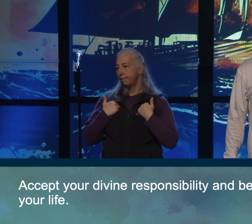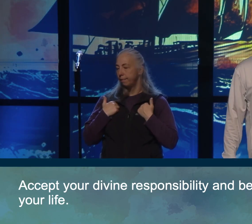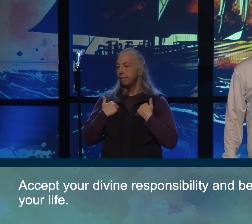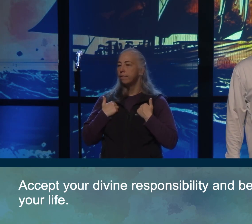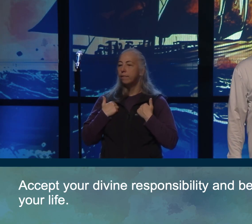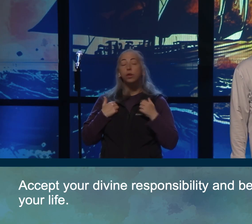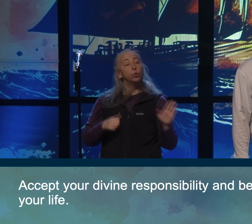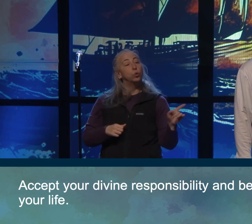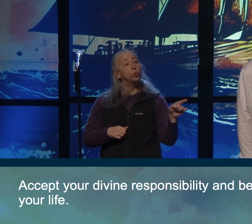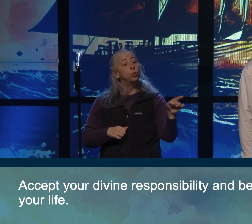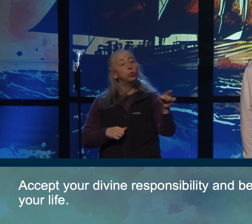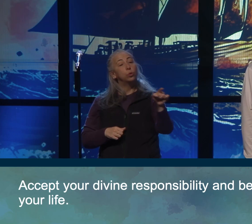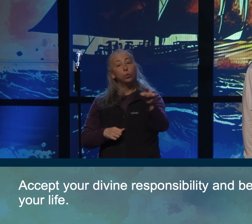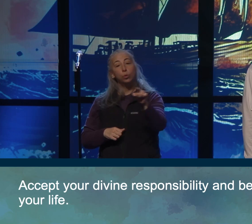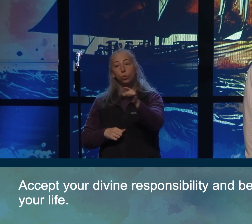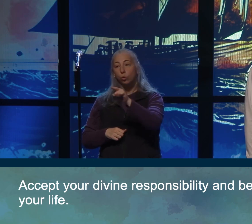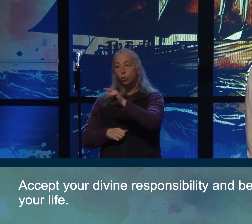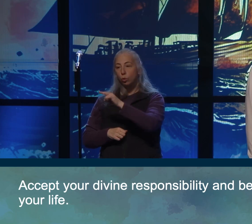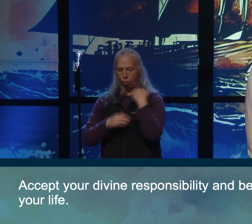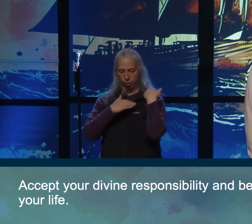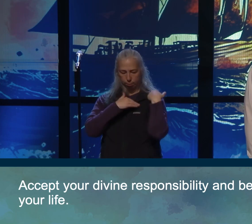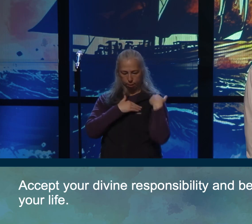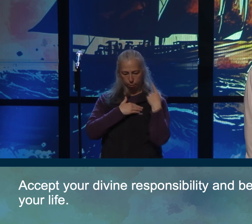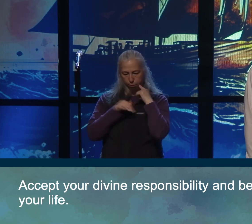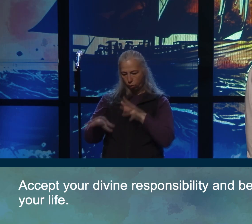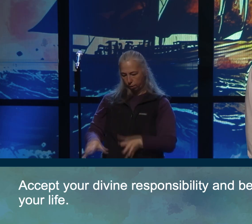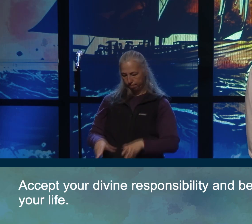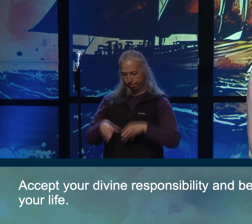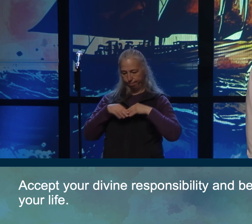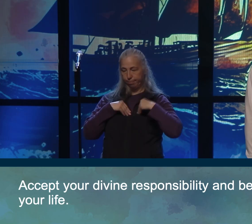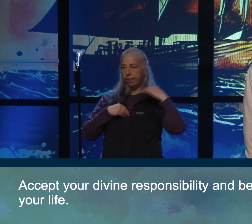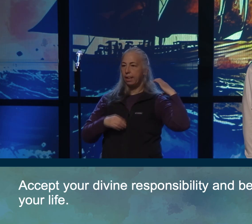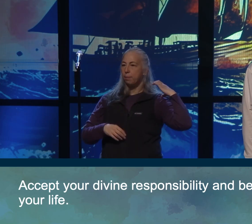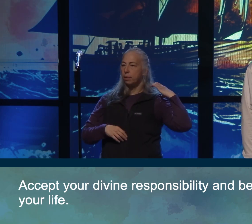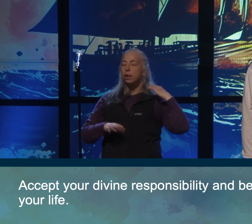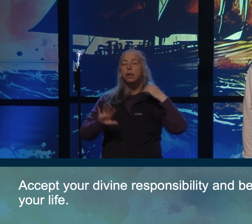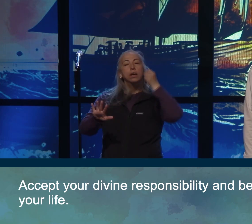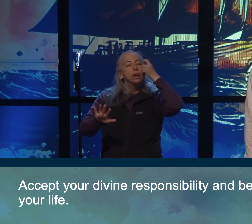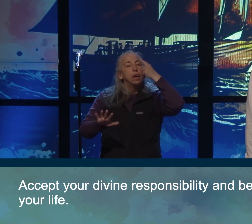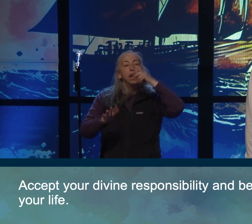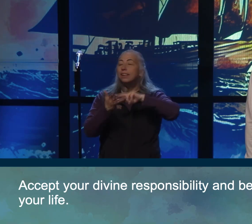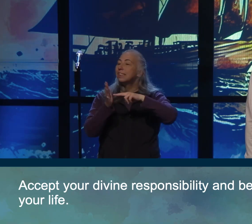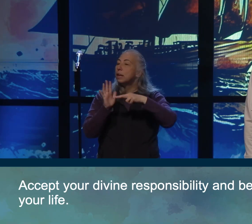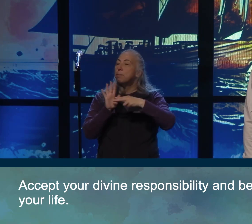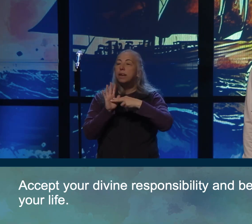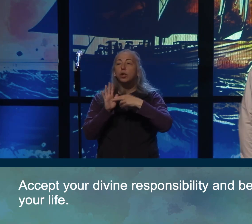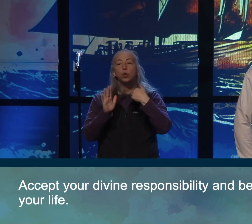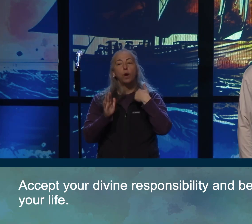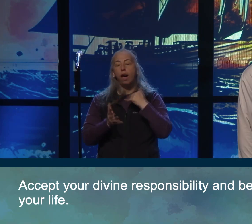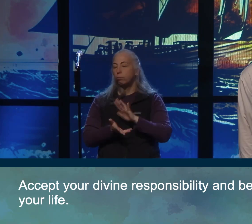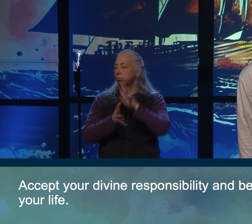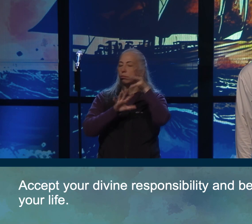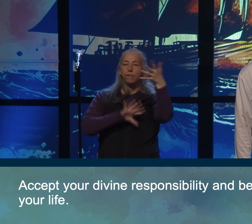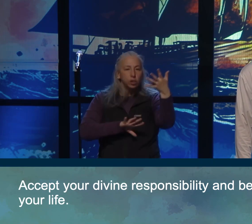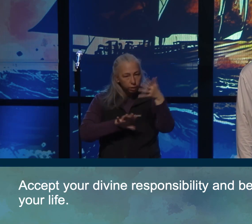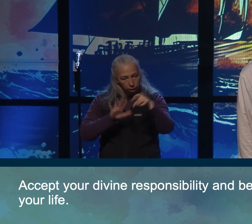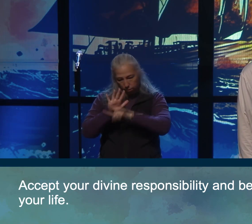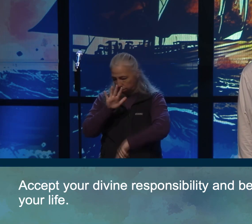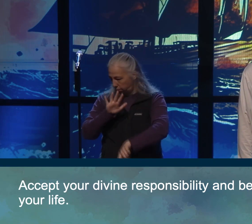You are responsible. Now, that doesn't mean you don't have adversity. That doesn't mean that everything that happens to you is because of